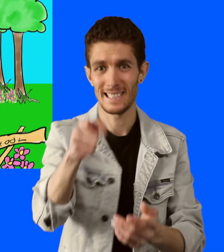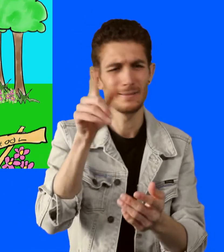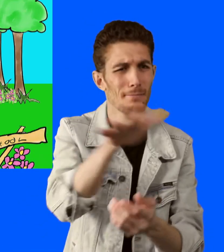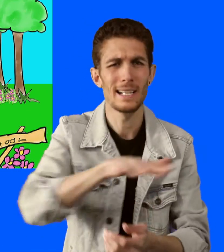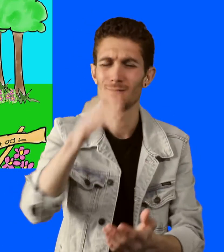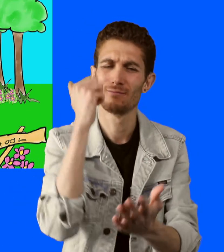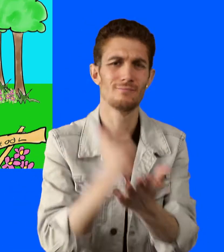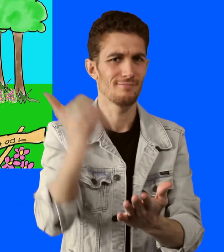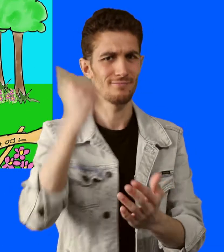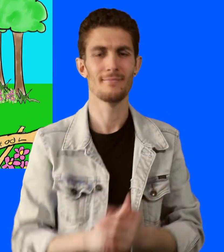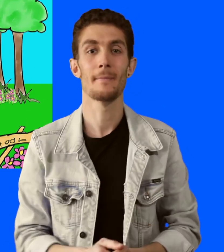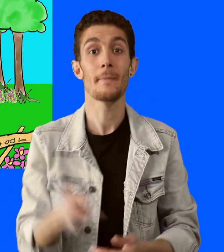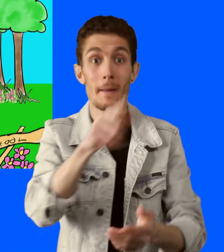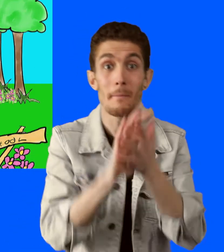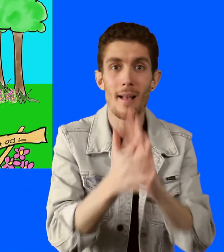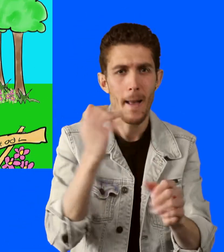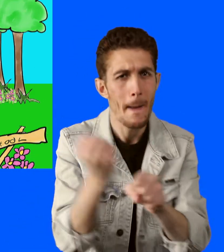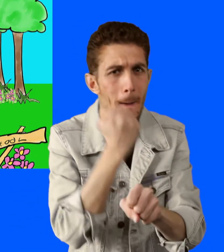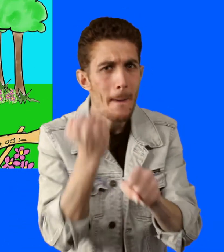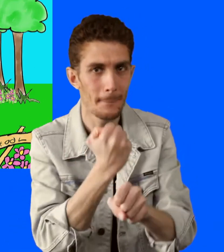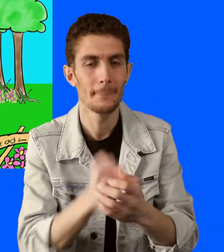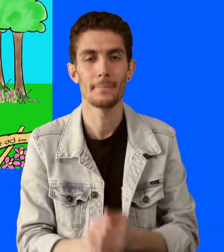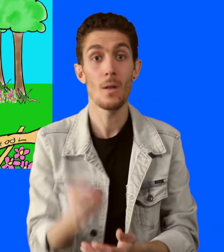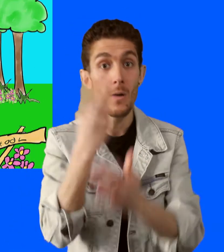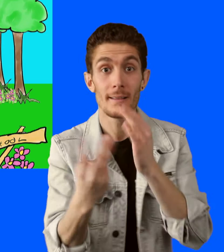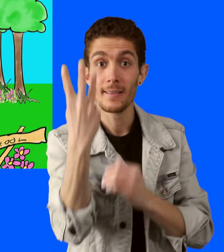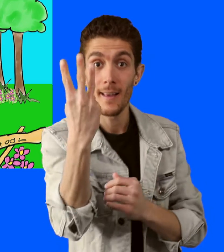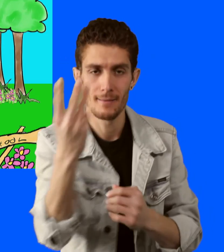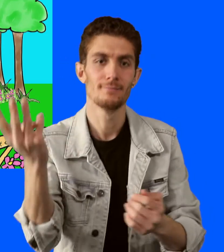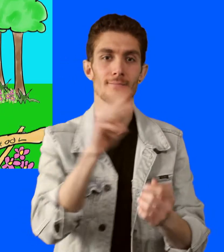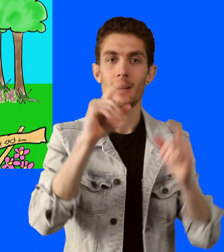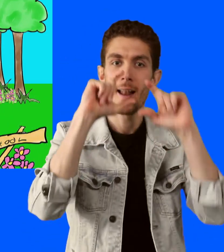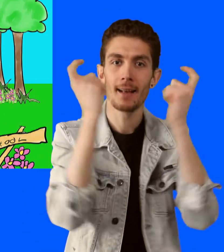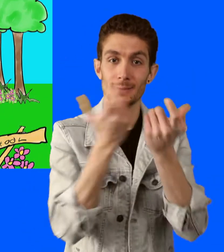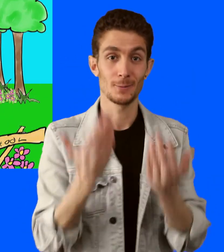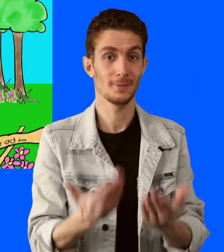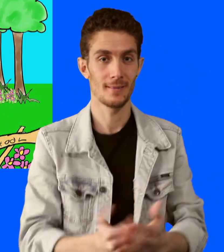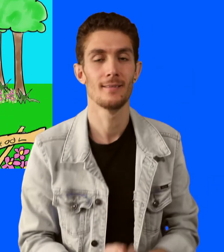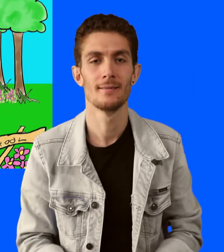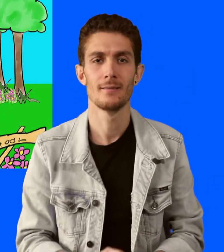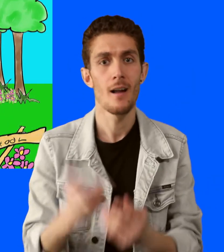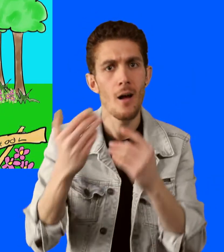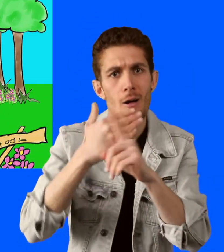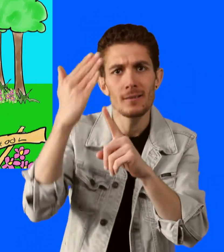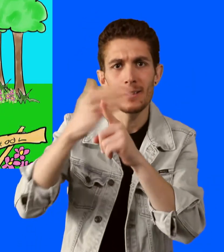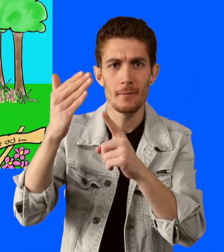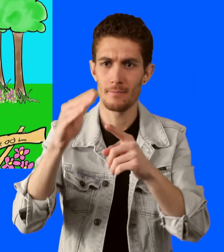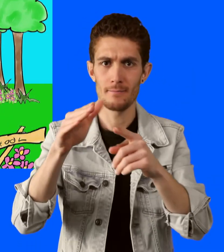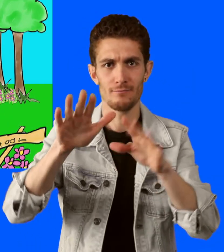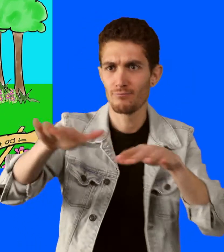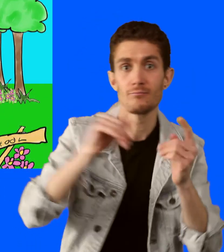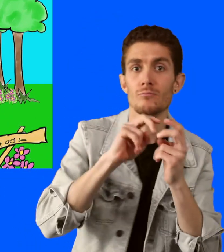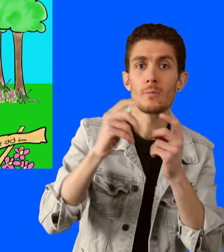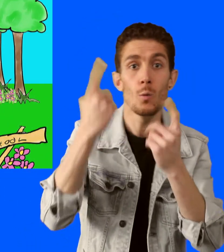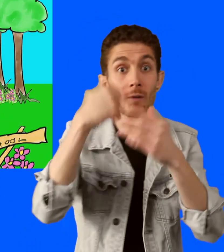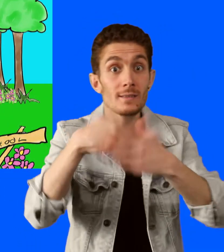great place to play games there were only three of them in class today the rest of the pupils who were a bit older